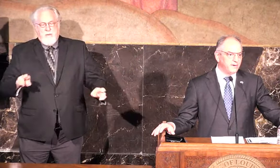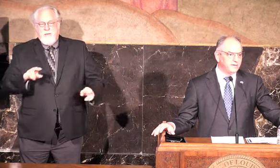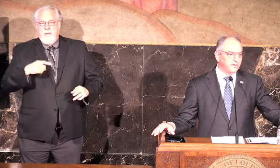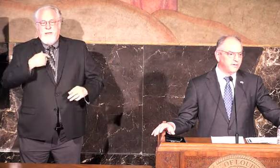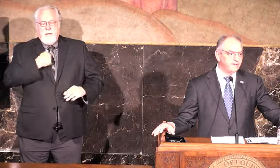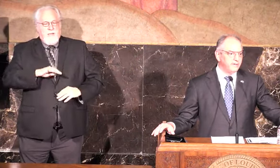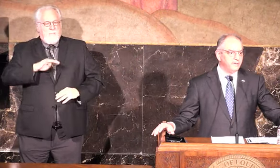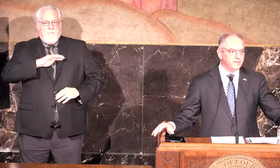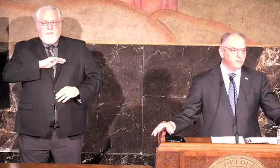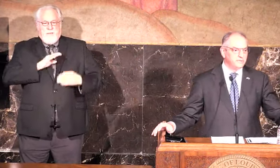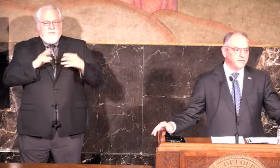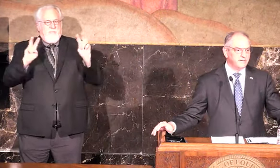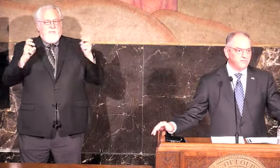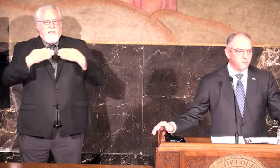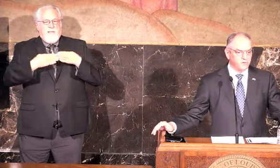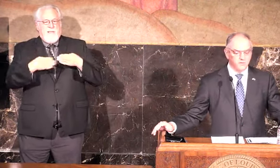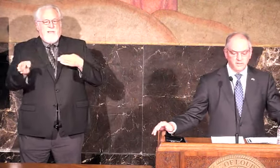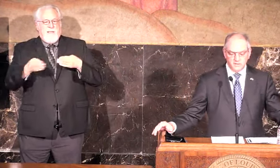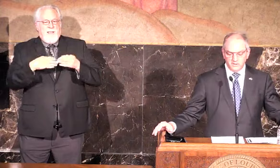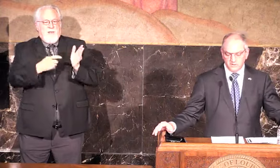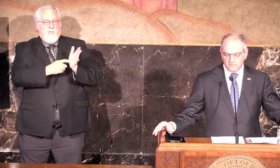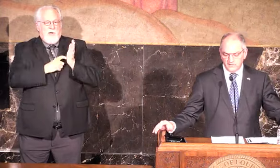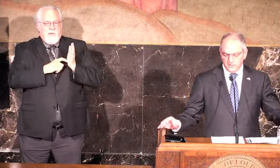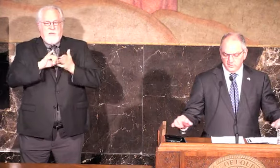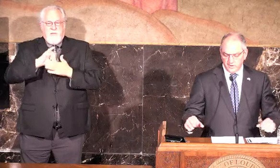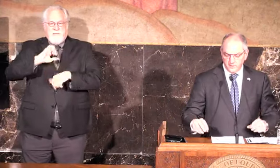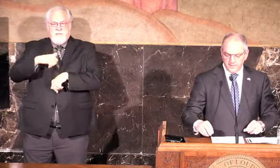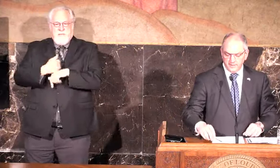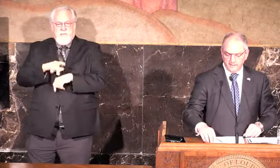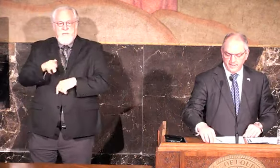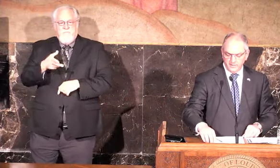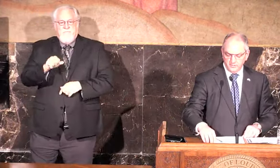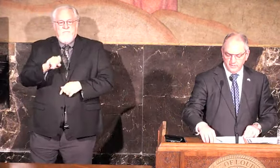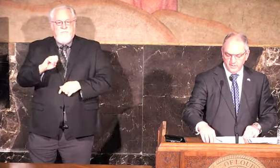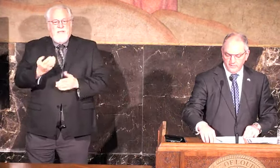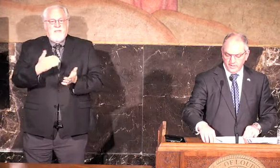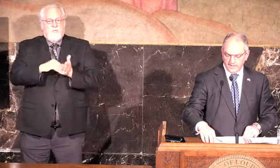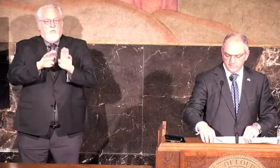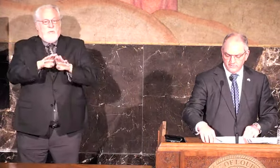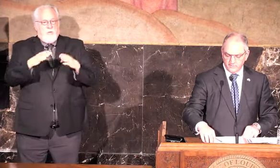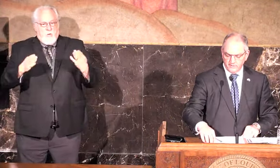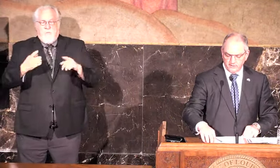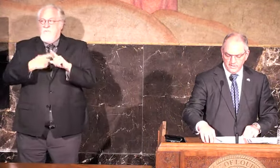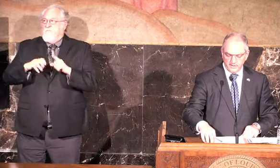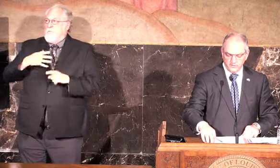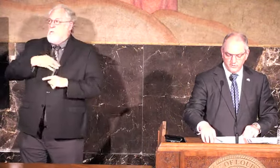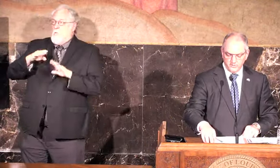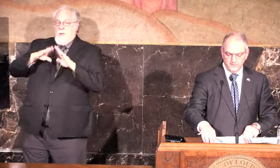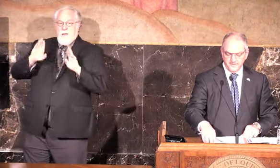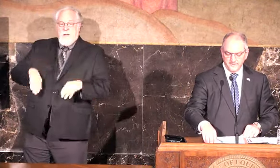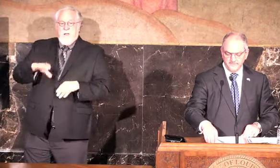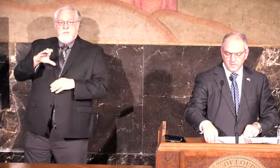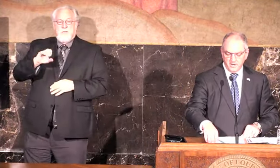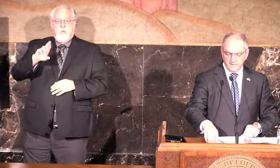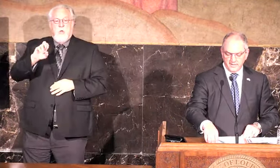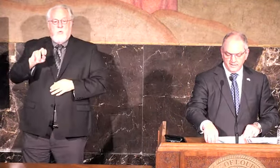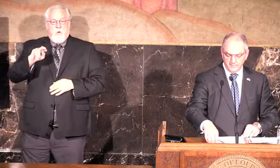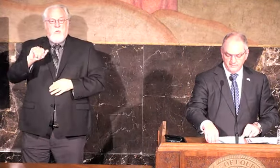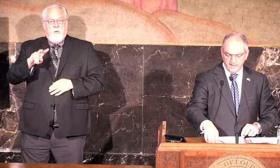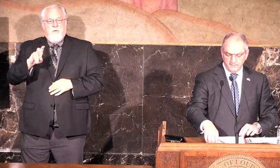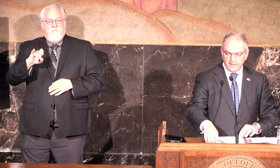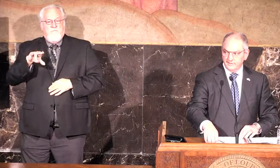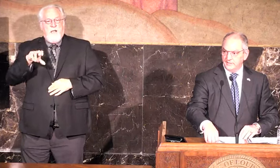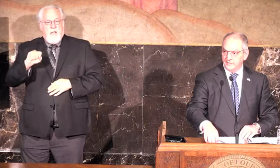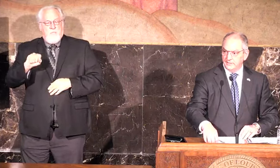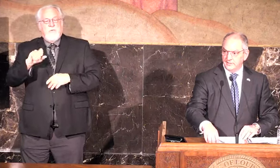gating criteria that was set forth in the phase reopening plan issued by the White House Coronavirus Task Force that has